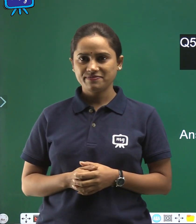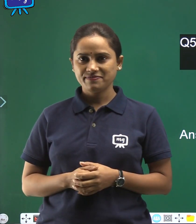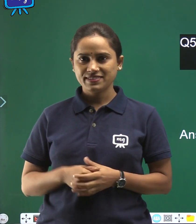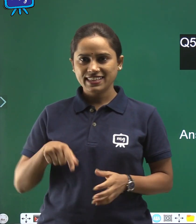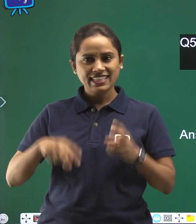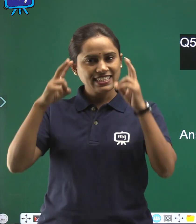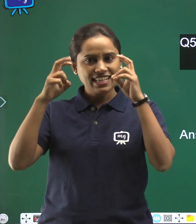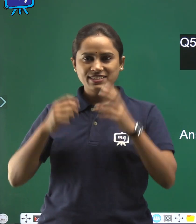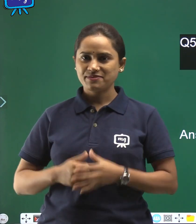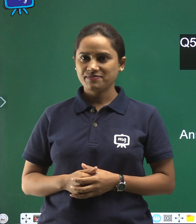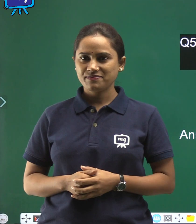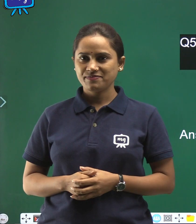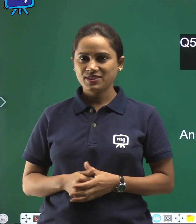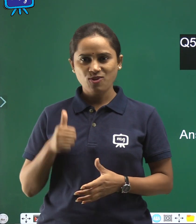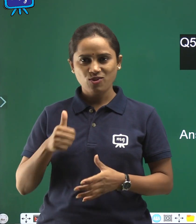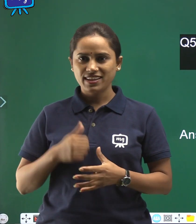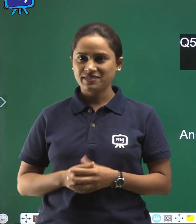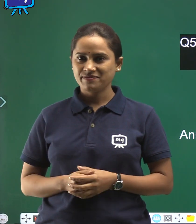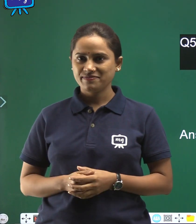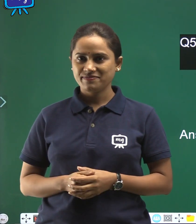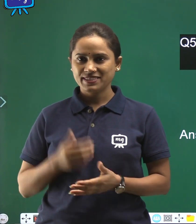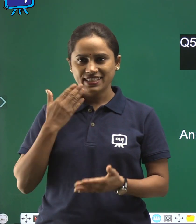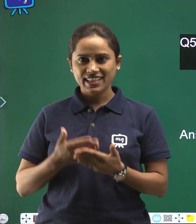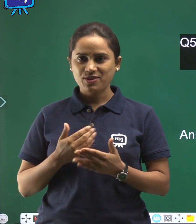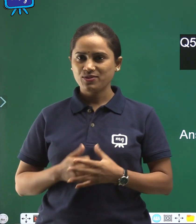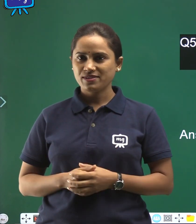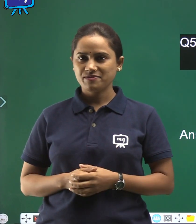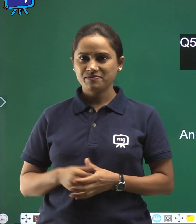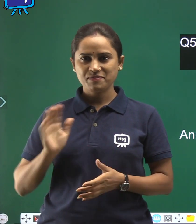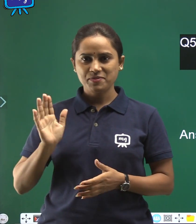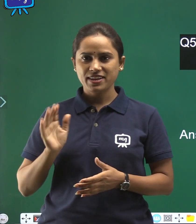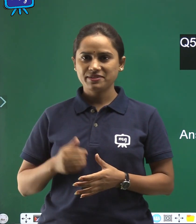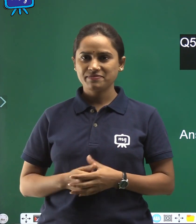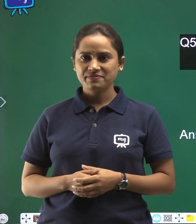this lesson. Okay, thank you. Bye bye.